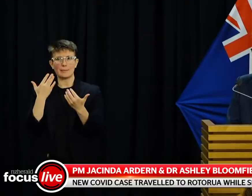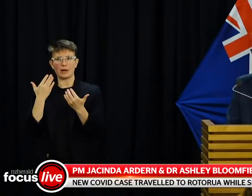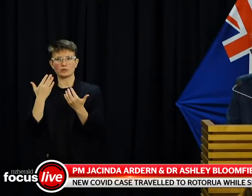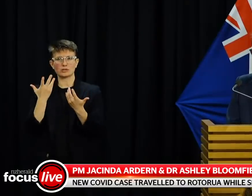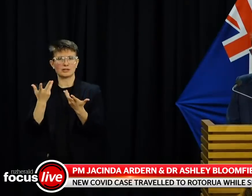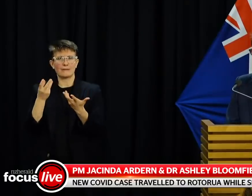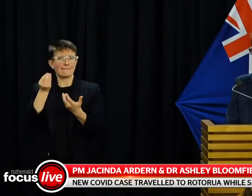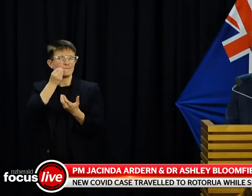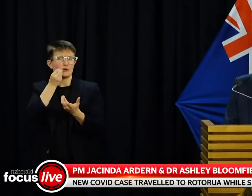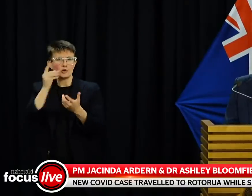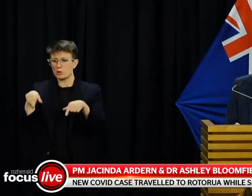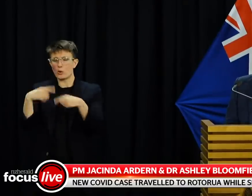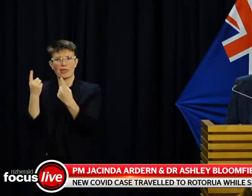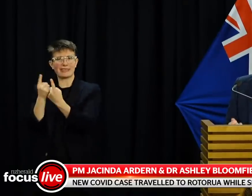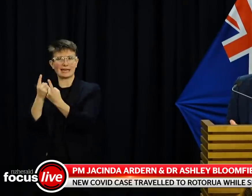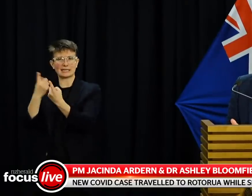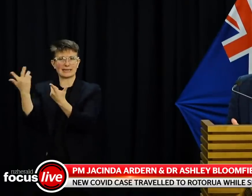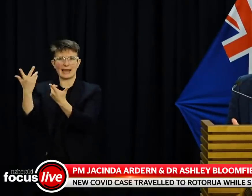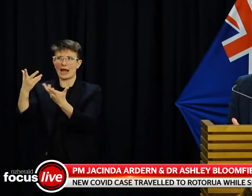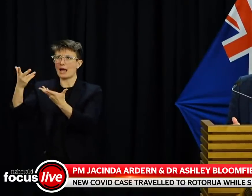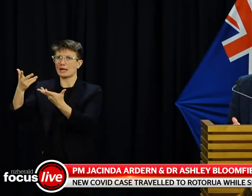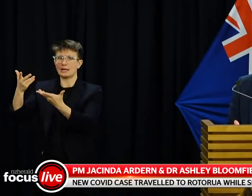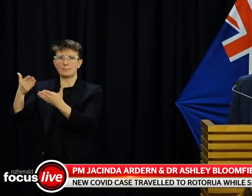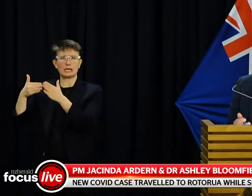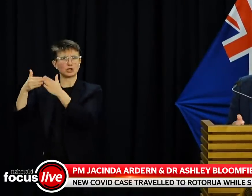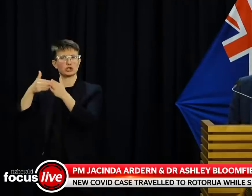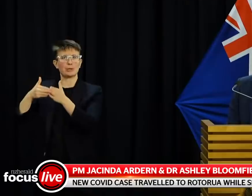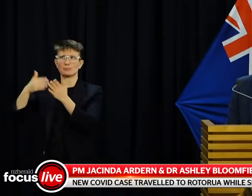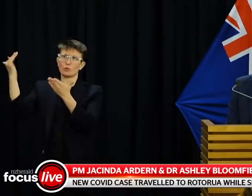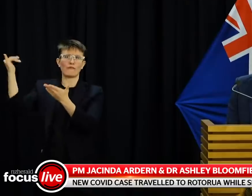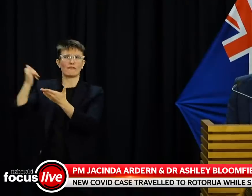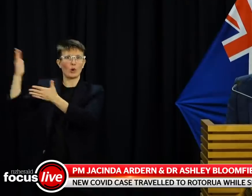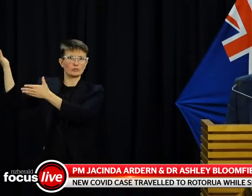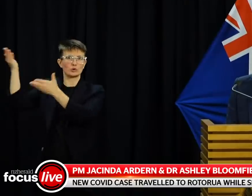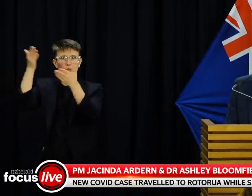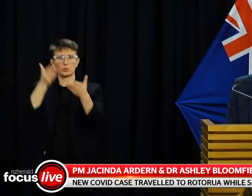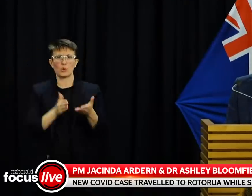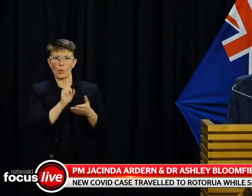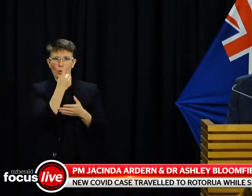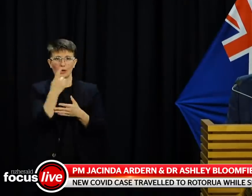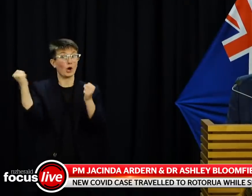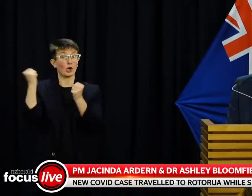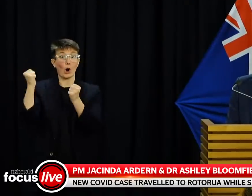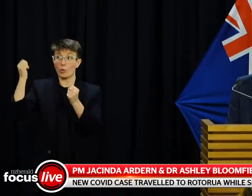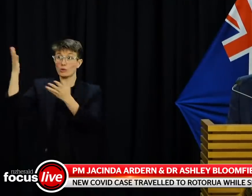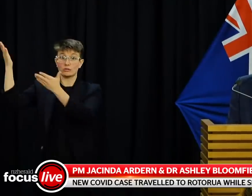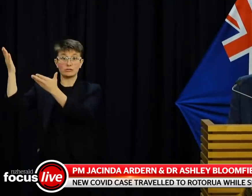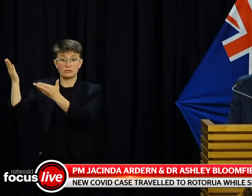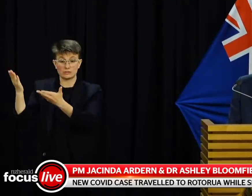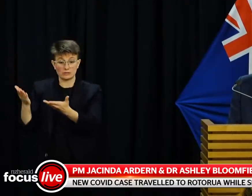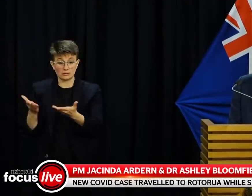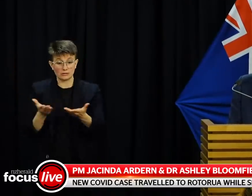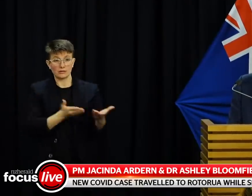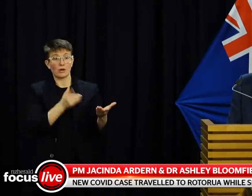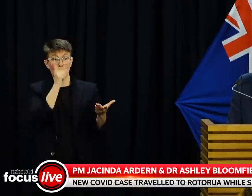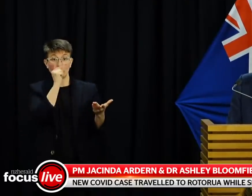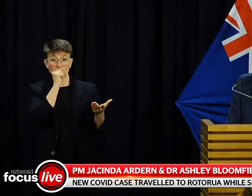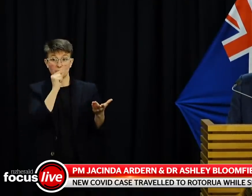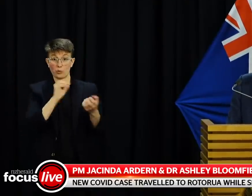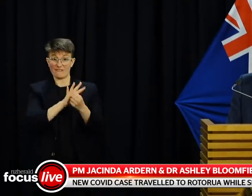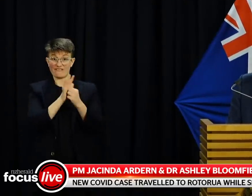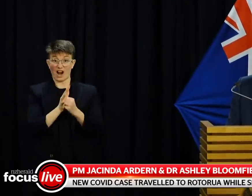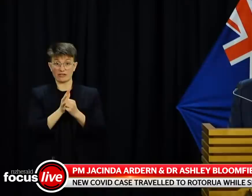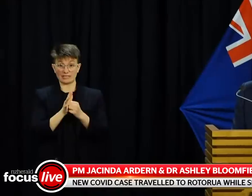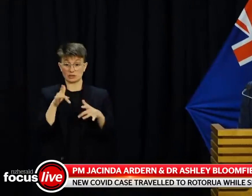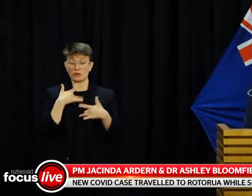Auckland in a cold condition. We're not sure about that yet, but you're implying that it's possible that the virus could be on a surface. We're